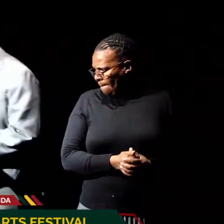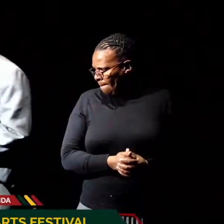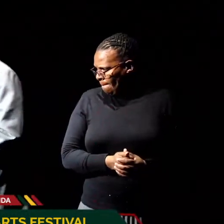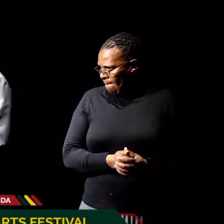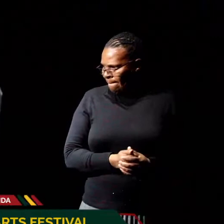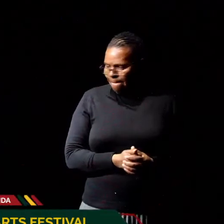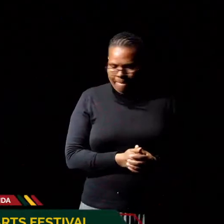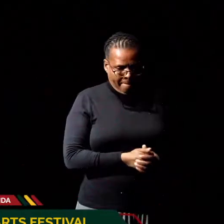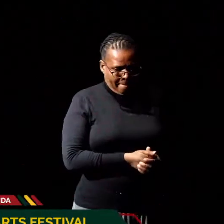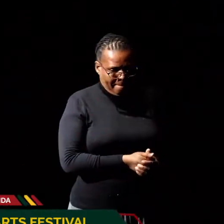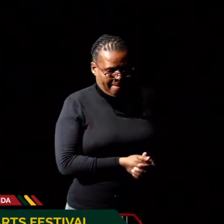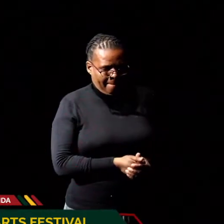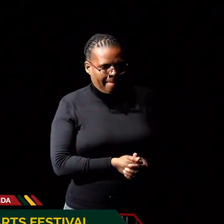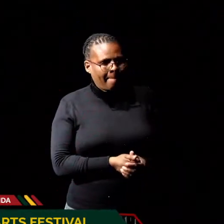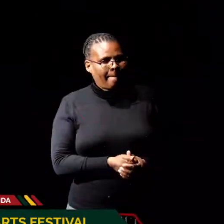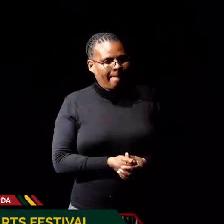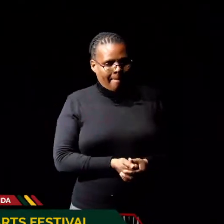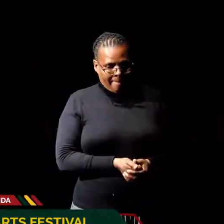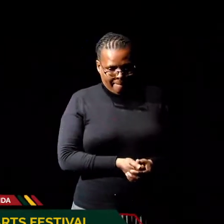Thank you, Doctor.